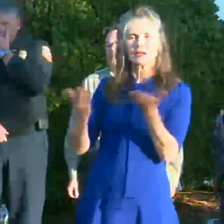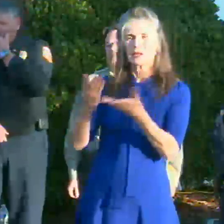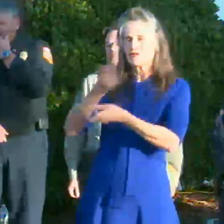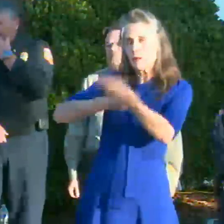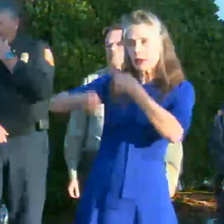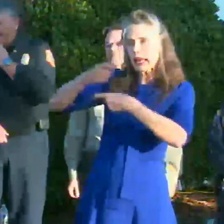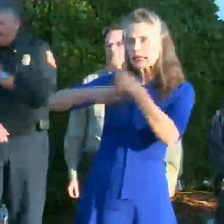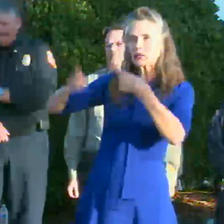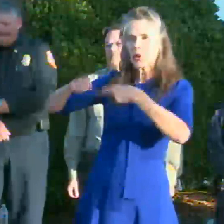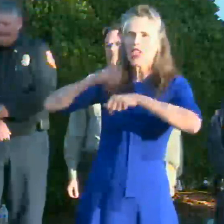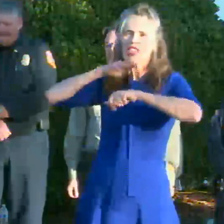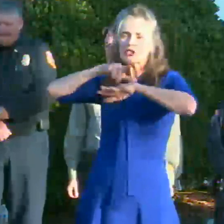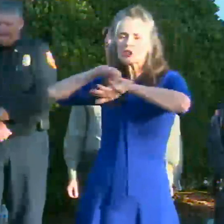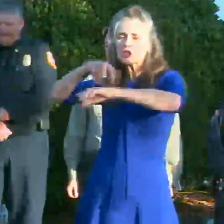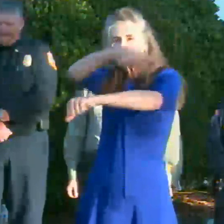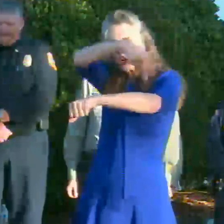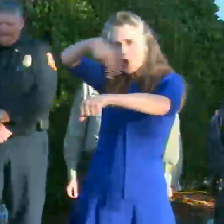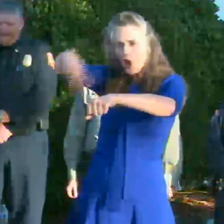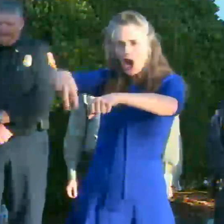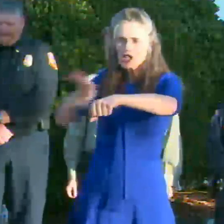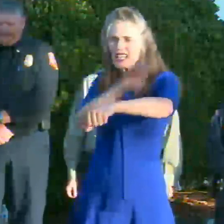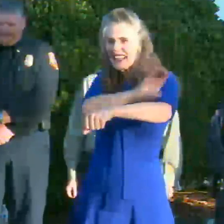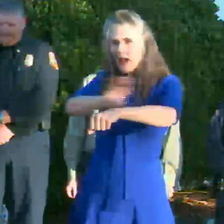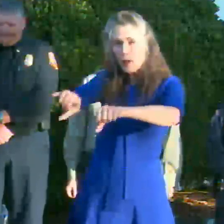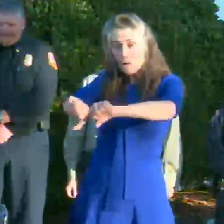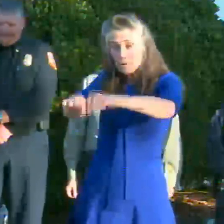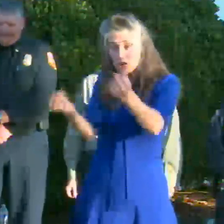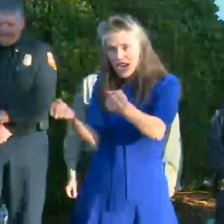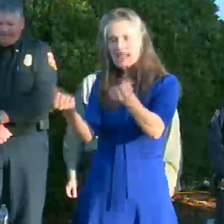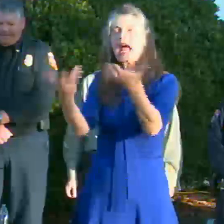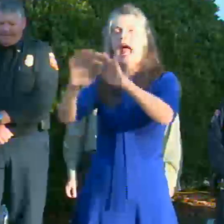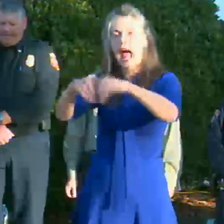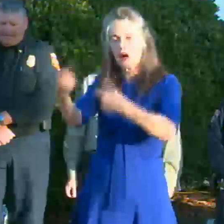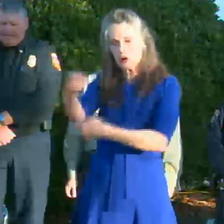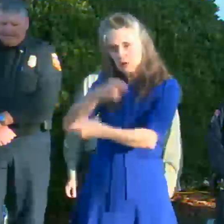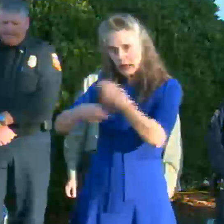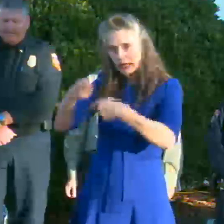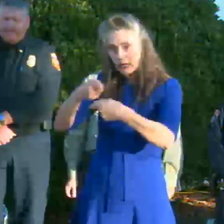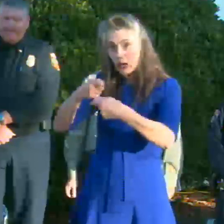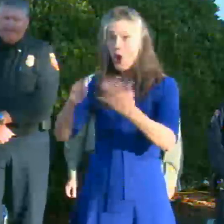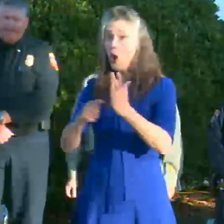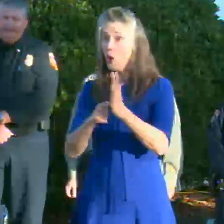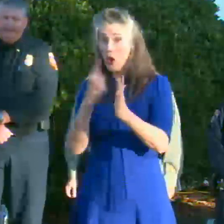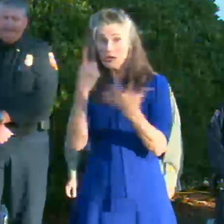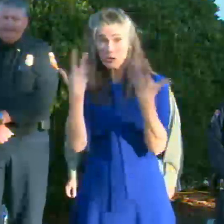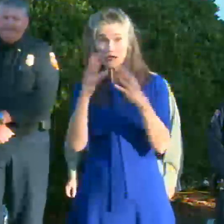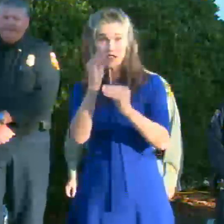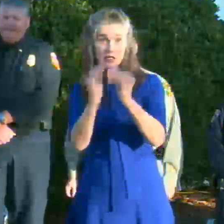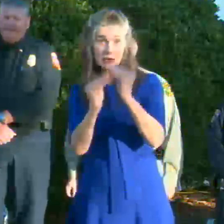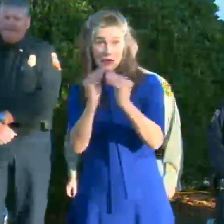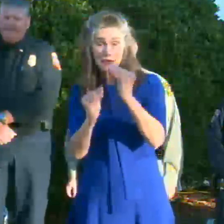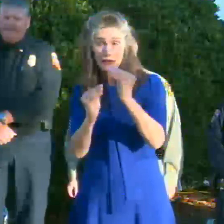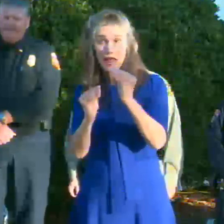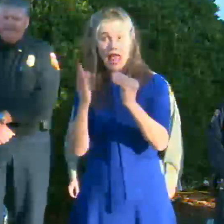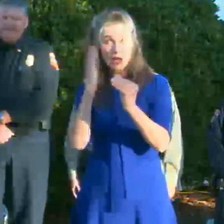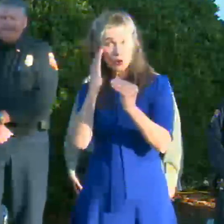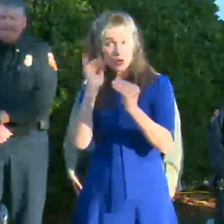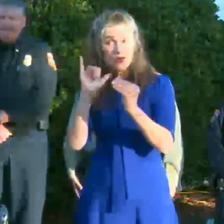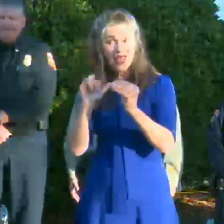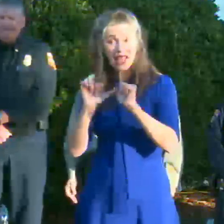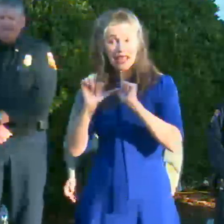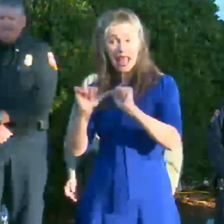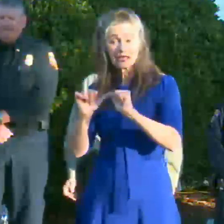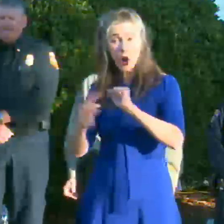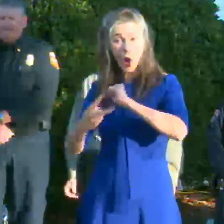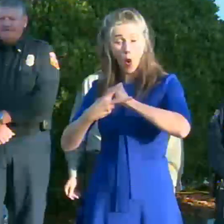out. Once the repairs have been made and the system can hold pressure, we will begin to energize the system. It